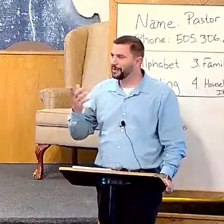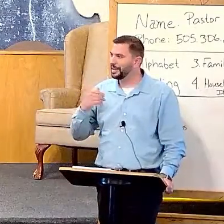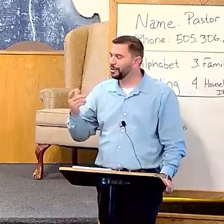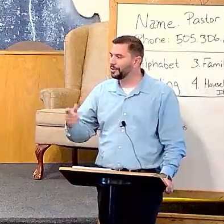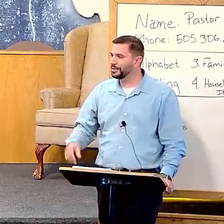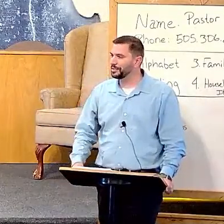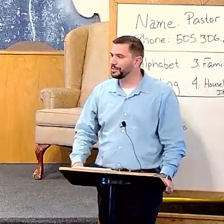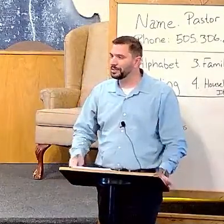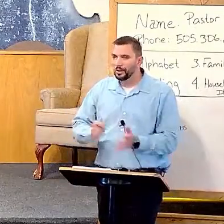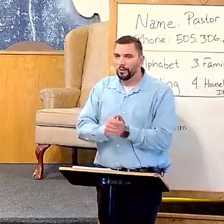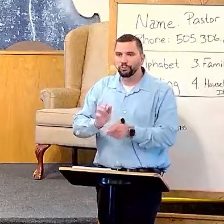all these,